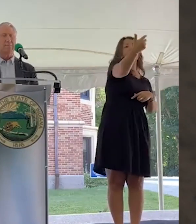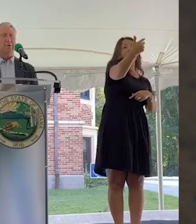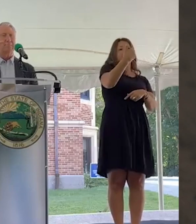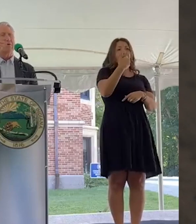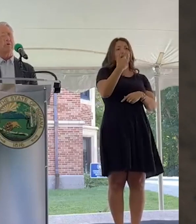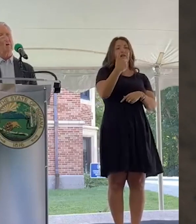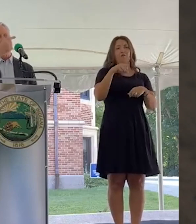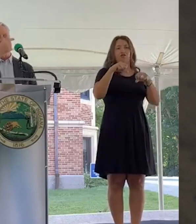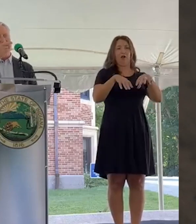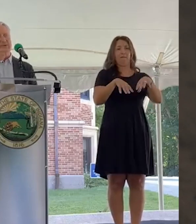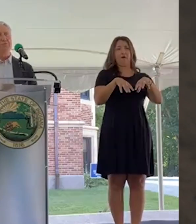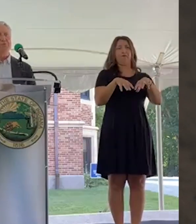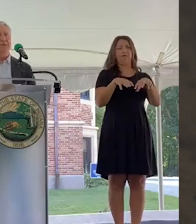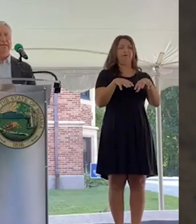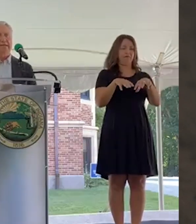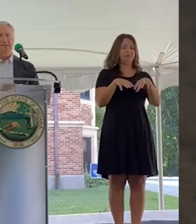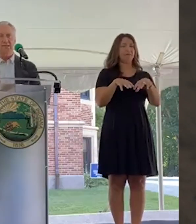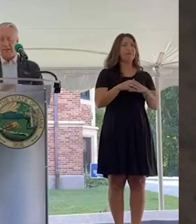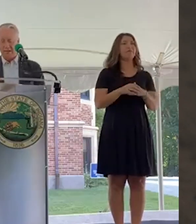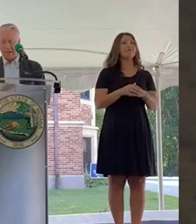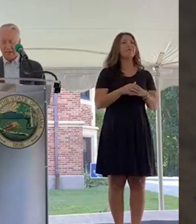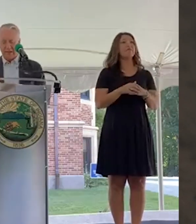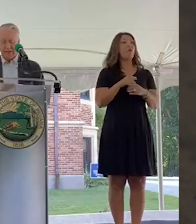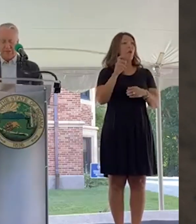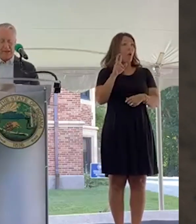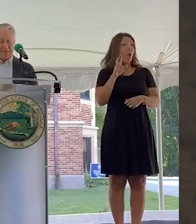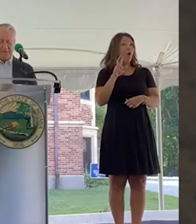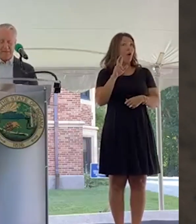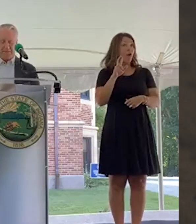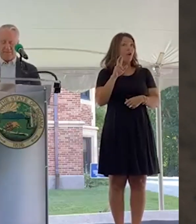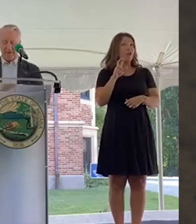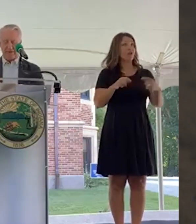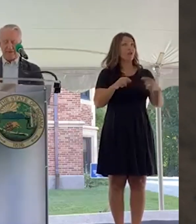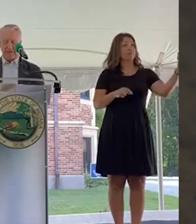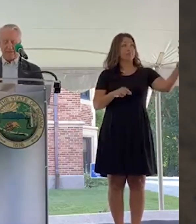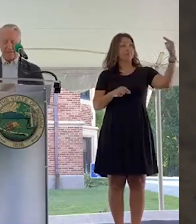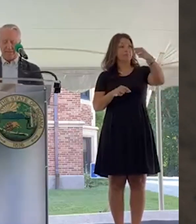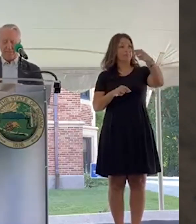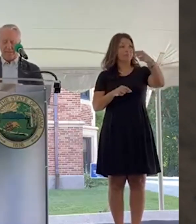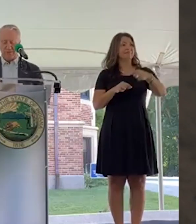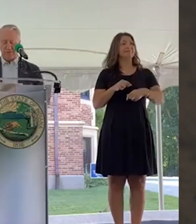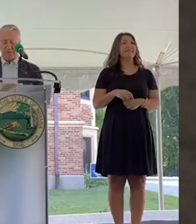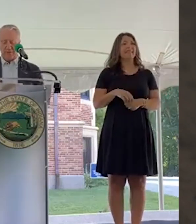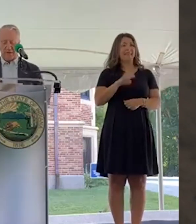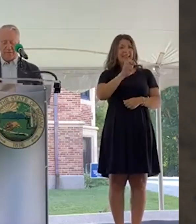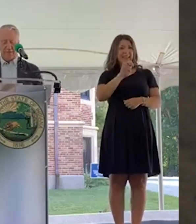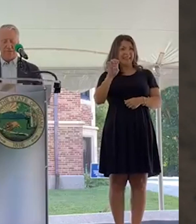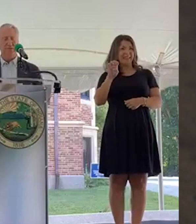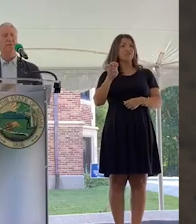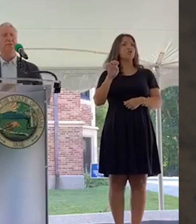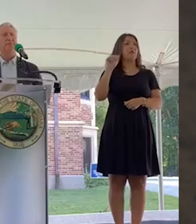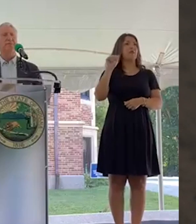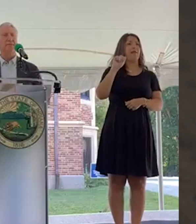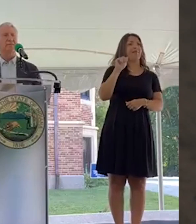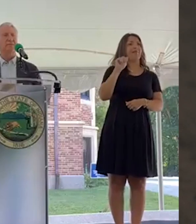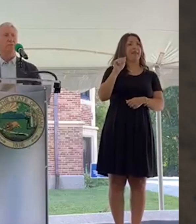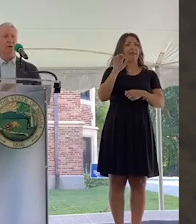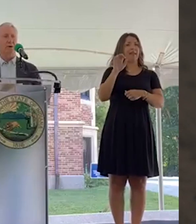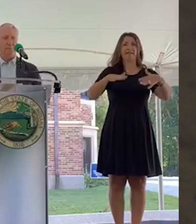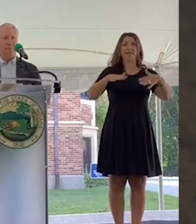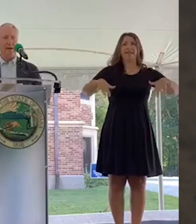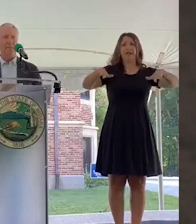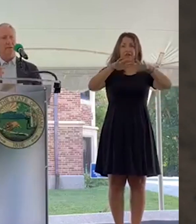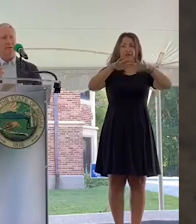for a drop-off, or continue to the east to the athletic fields, and ultimately to a primary student and